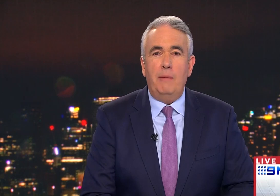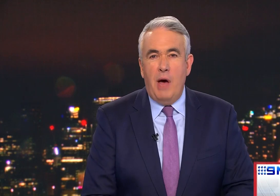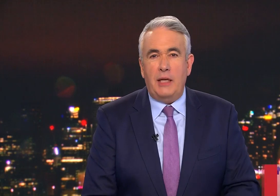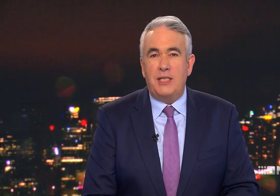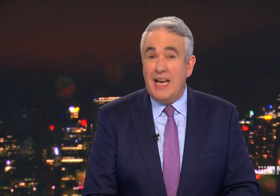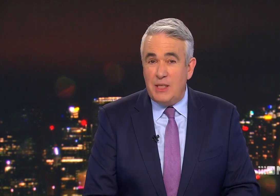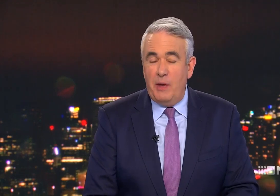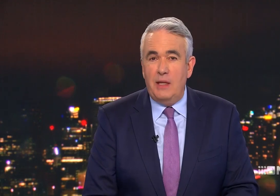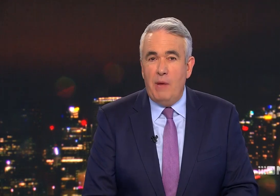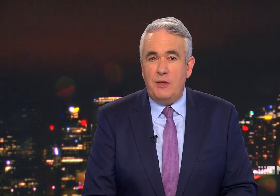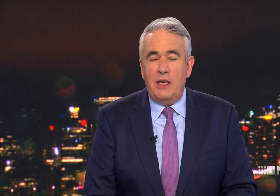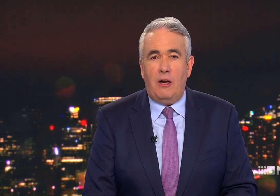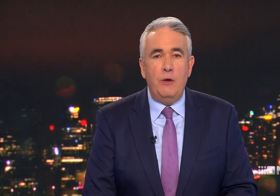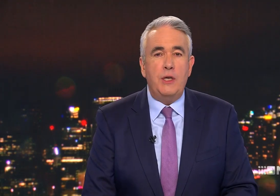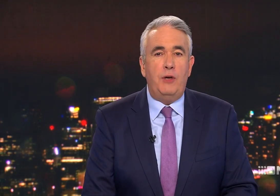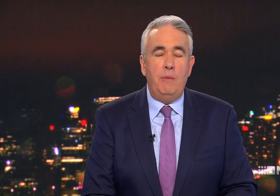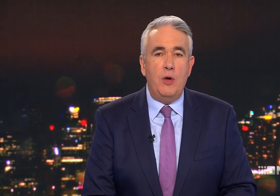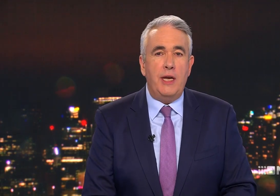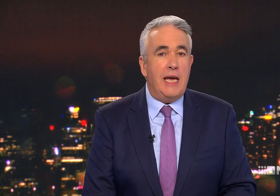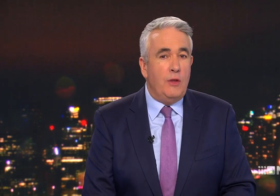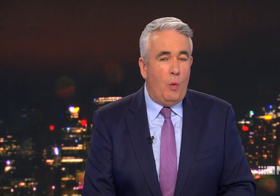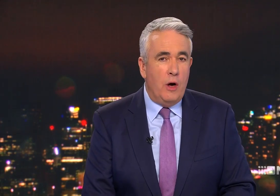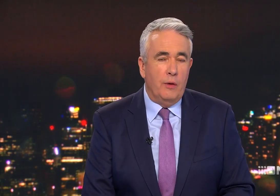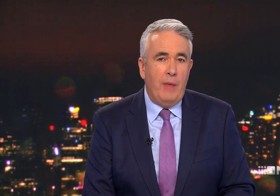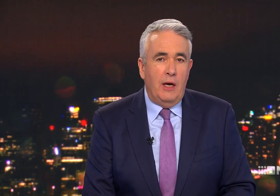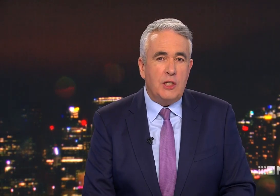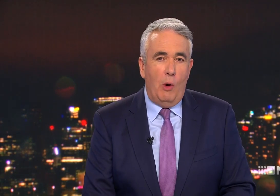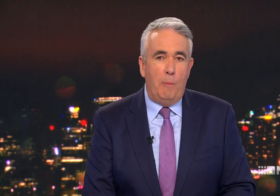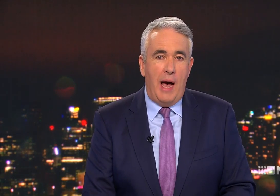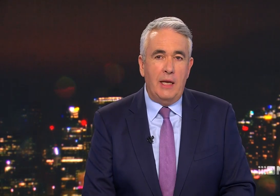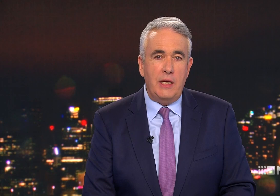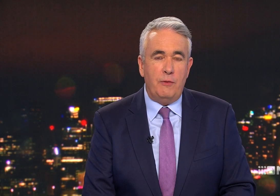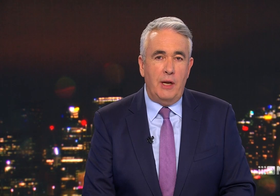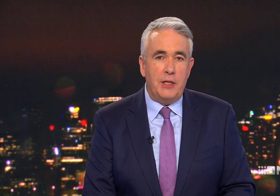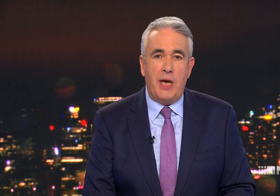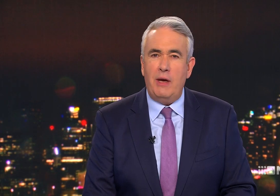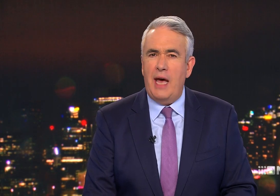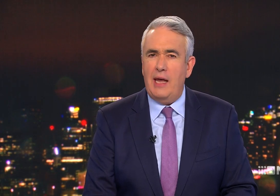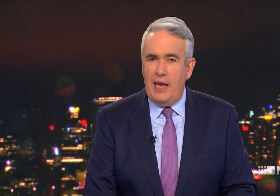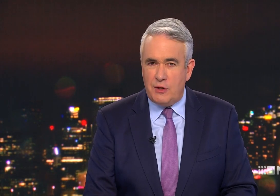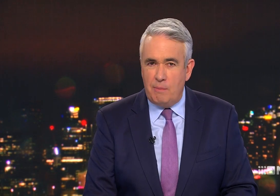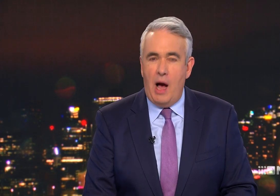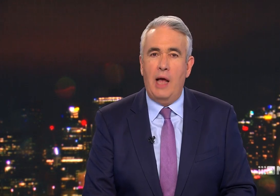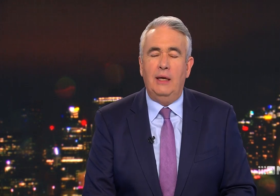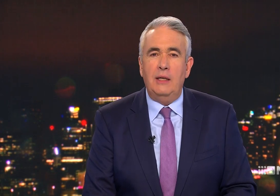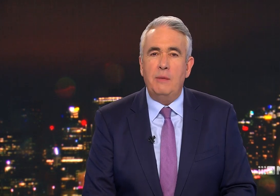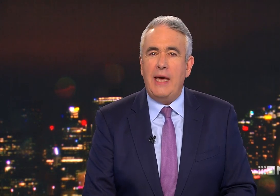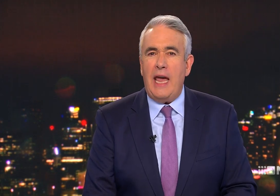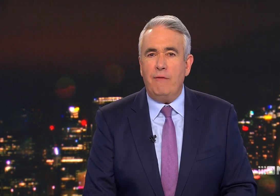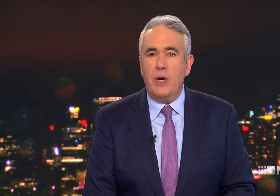It might just be the most inclusive community in the world. A small Balinese village going that extra mile to make